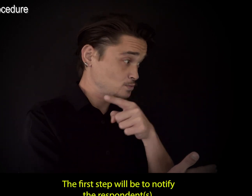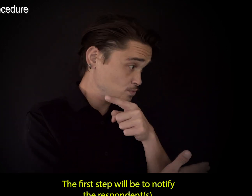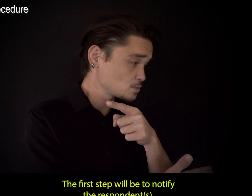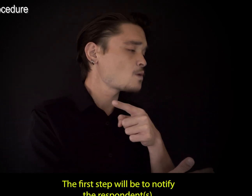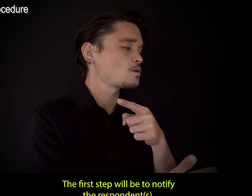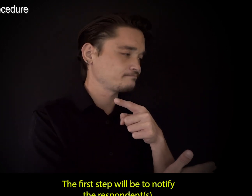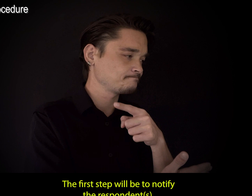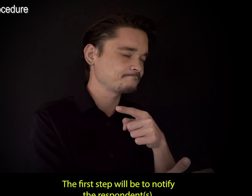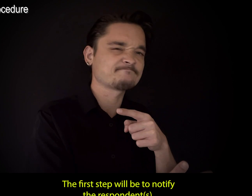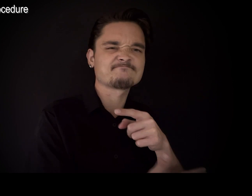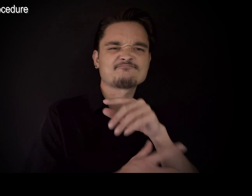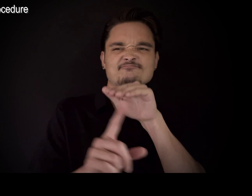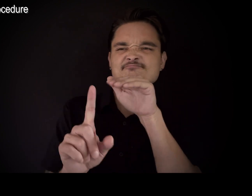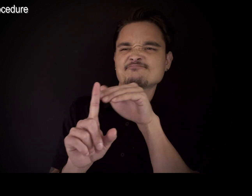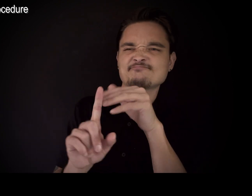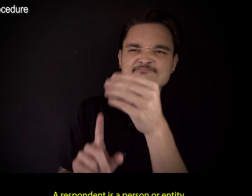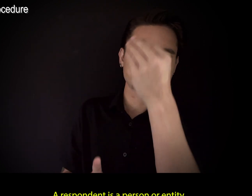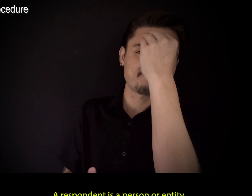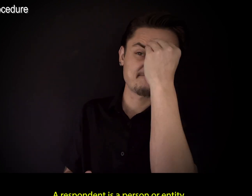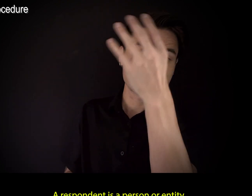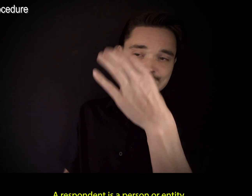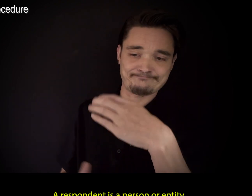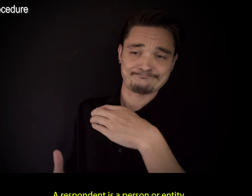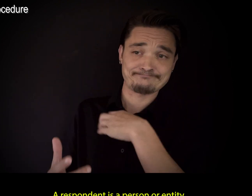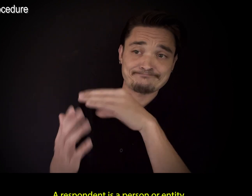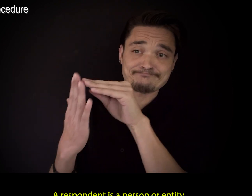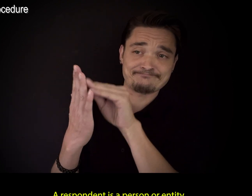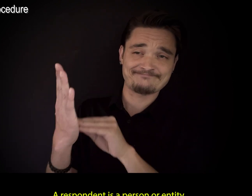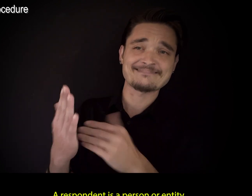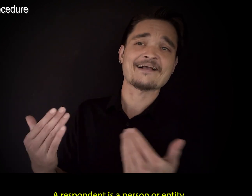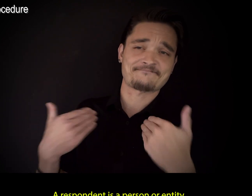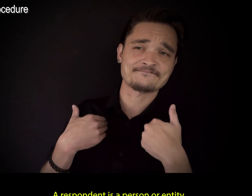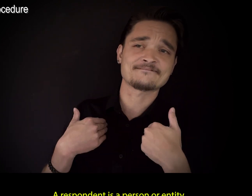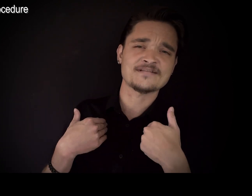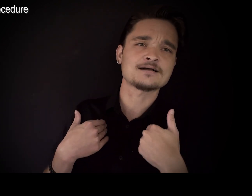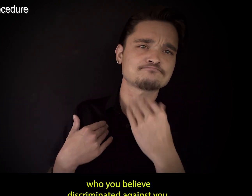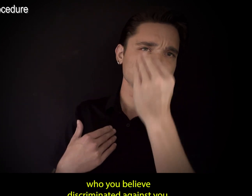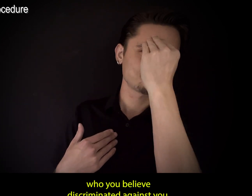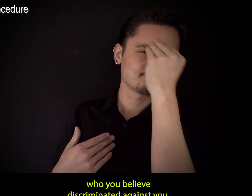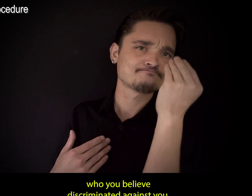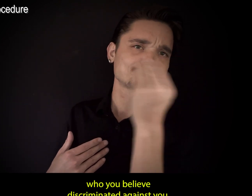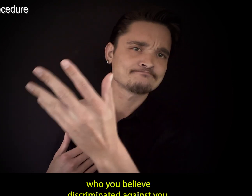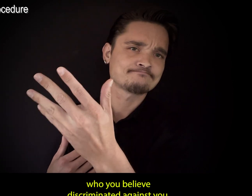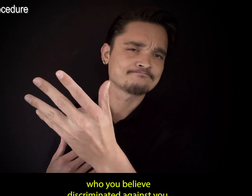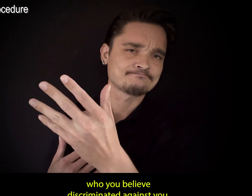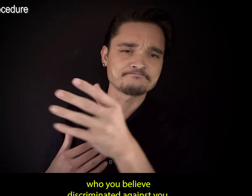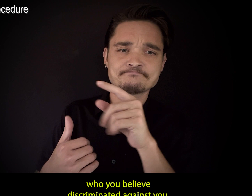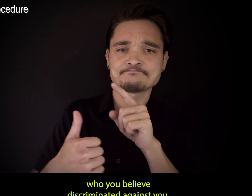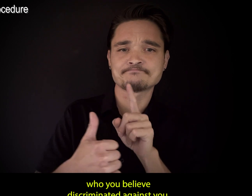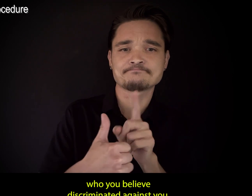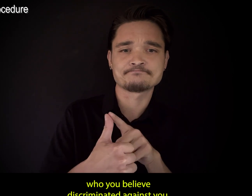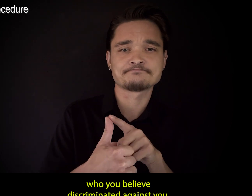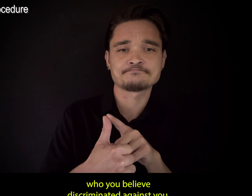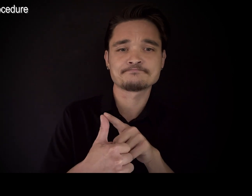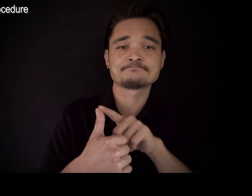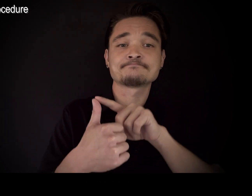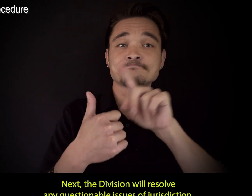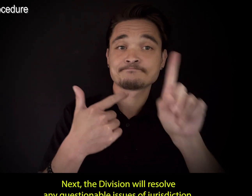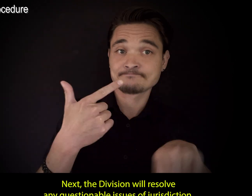or respondents. A respondent is a person or entity who you believe discriminated against you. Next,